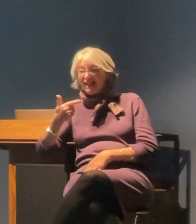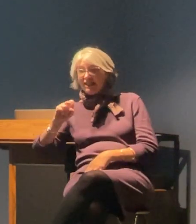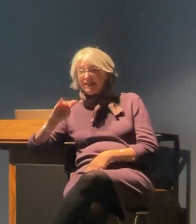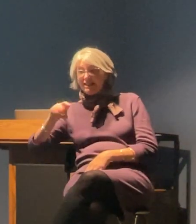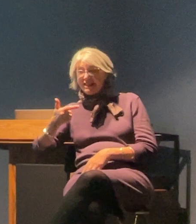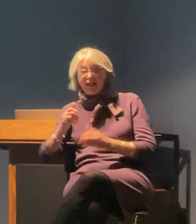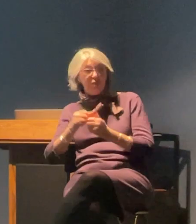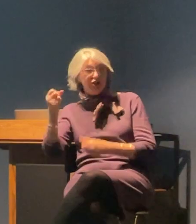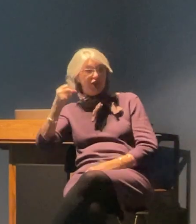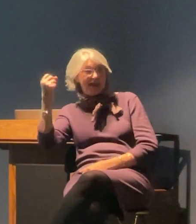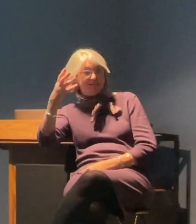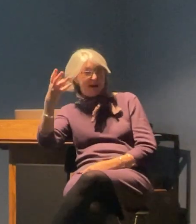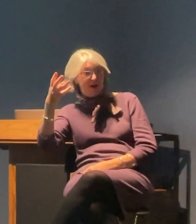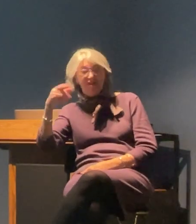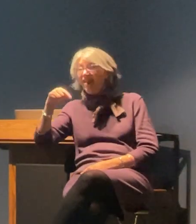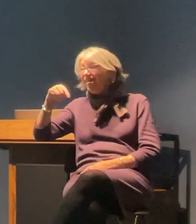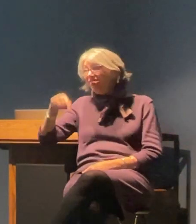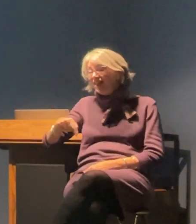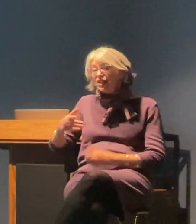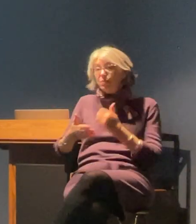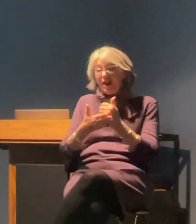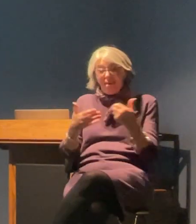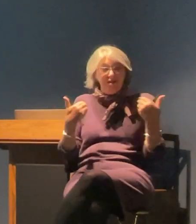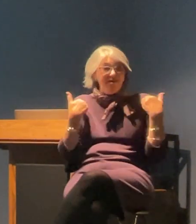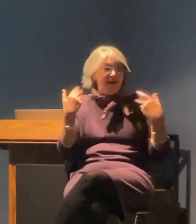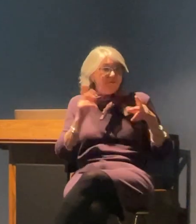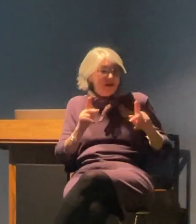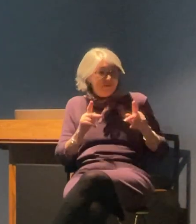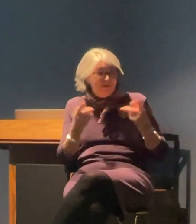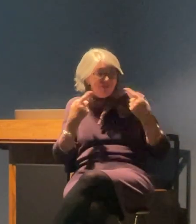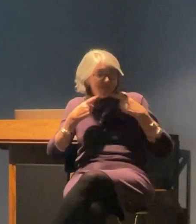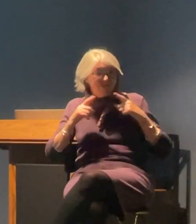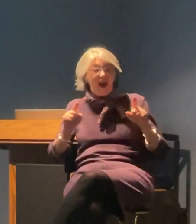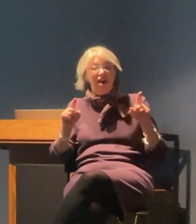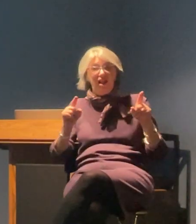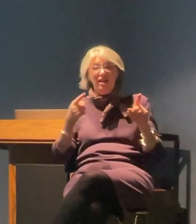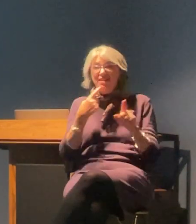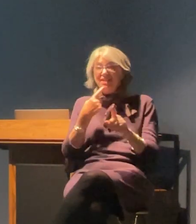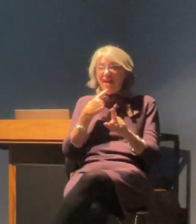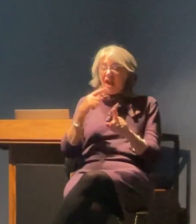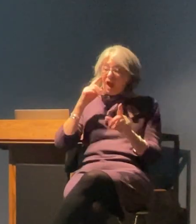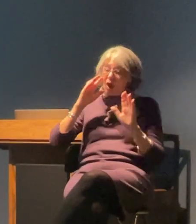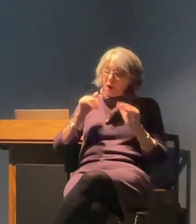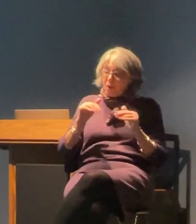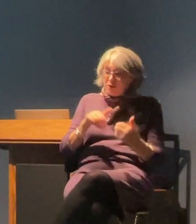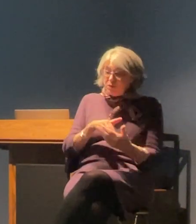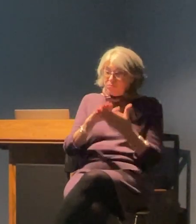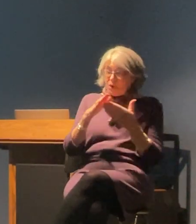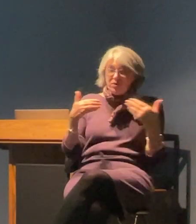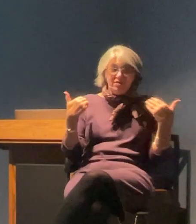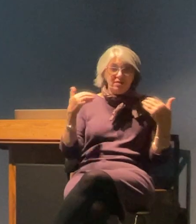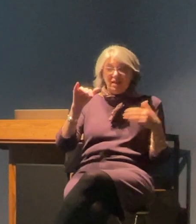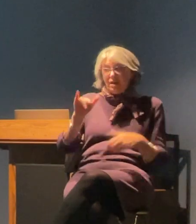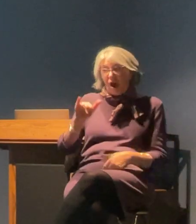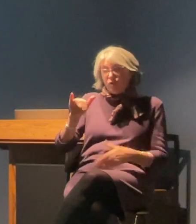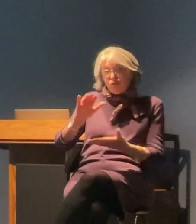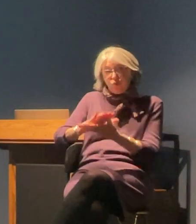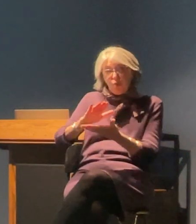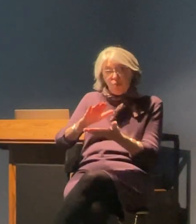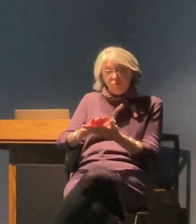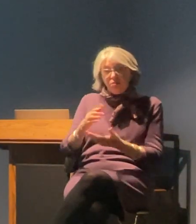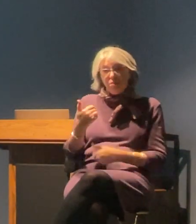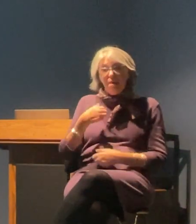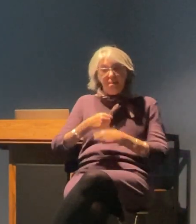with Shakespeare. This would help young people, and finally, I would just say, I hope you approach the Yonkers schools